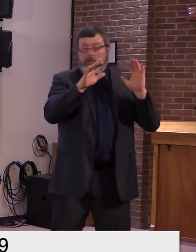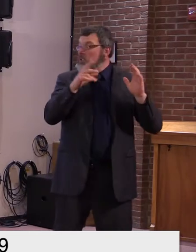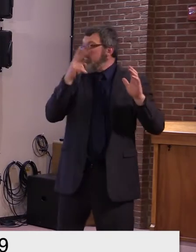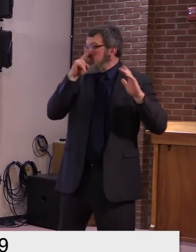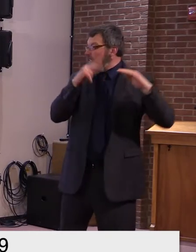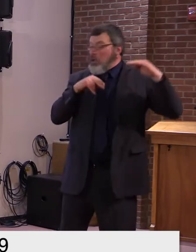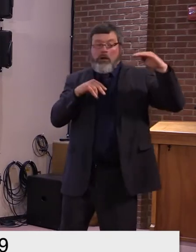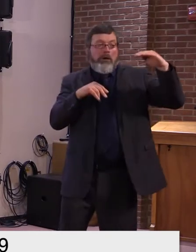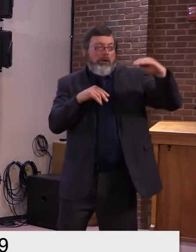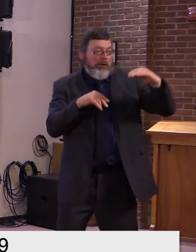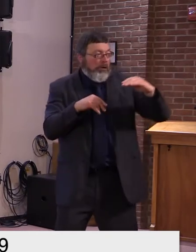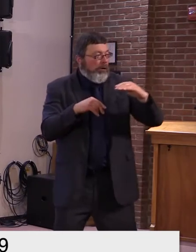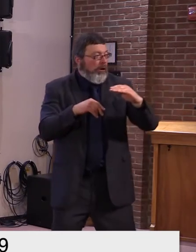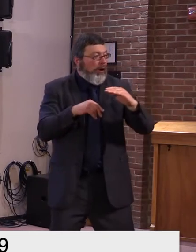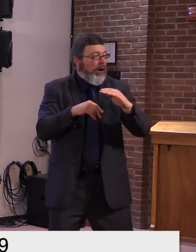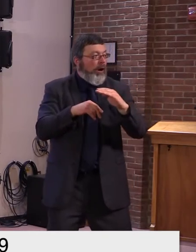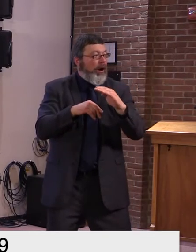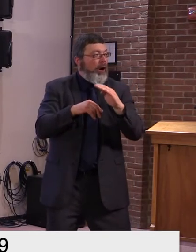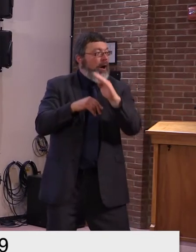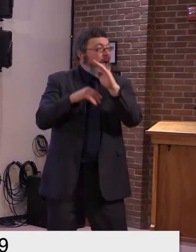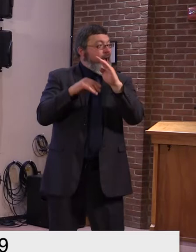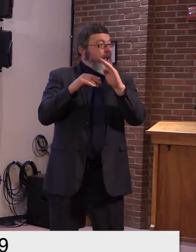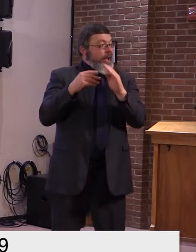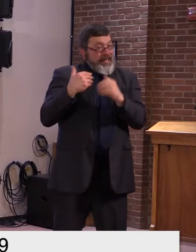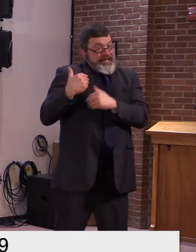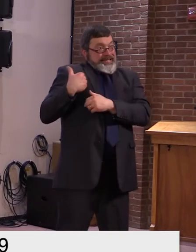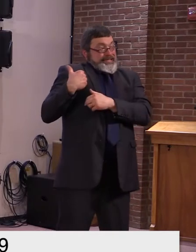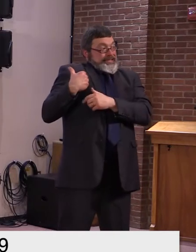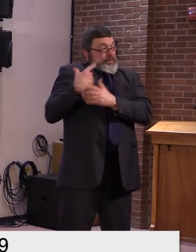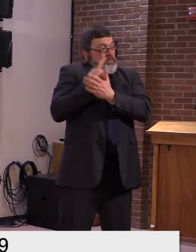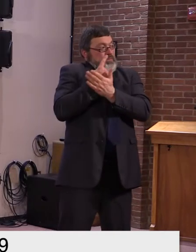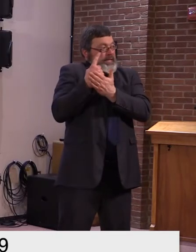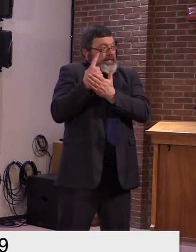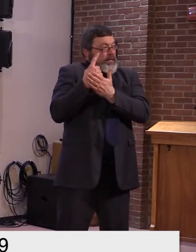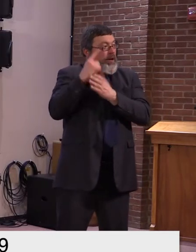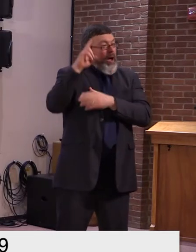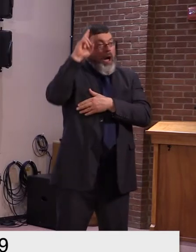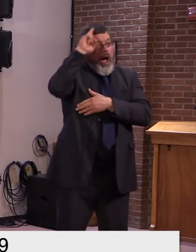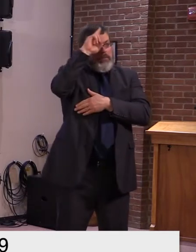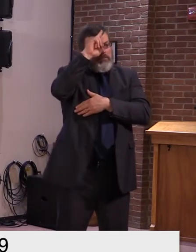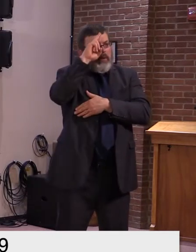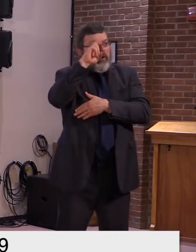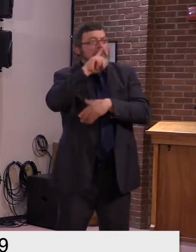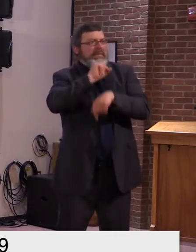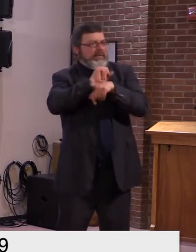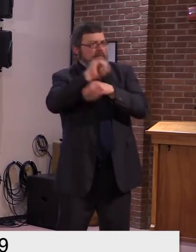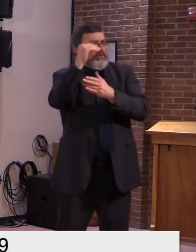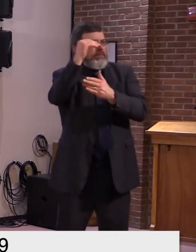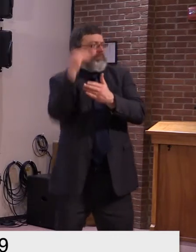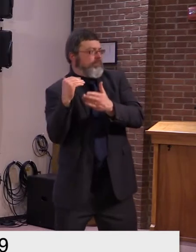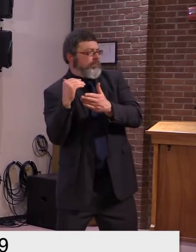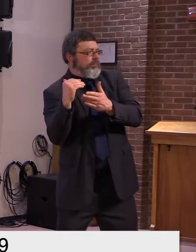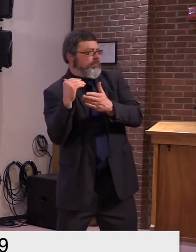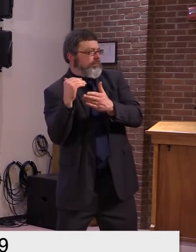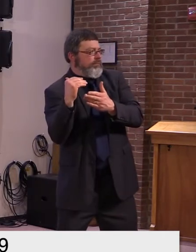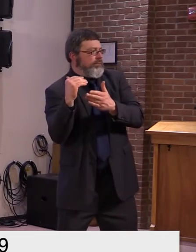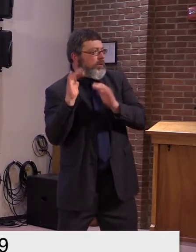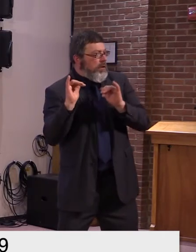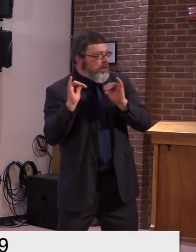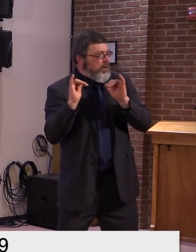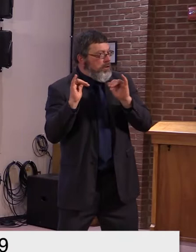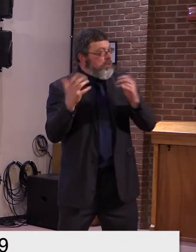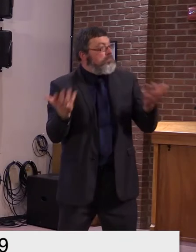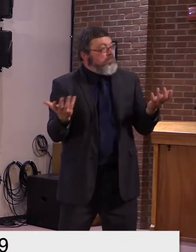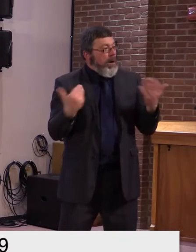hospitalizations across the region have also stabilized. However, as we can see from the heat map,